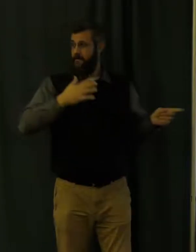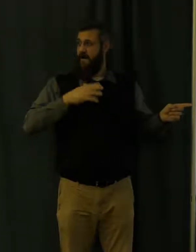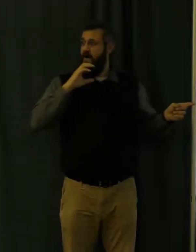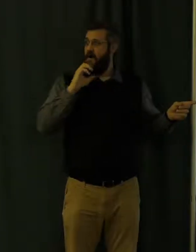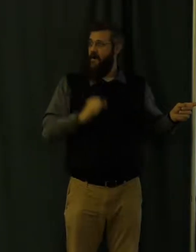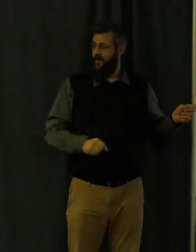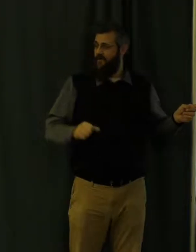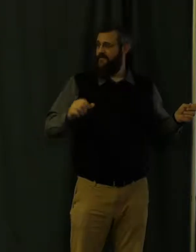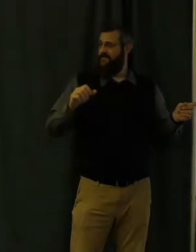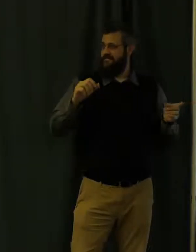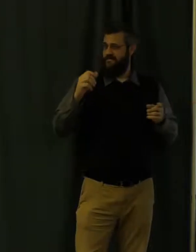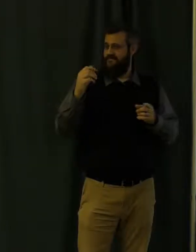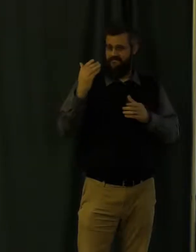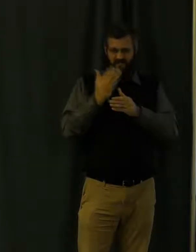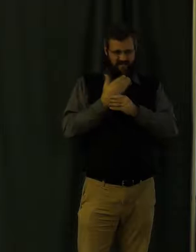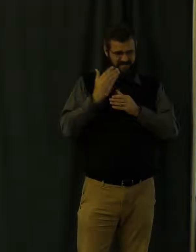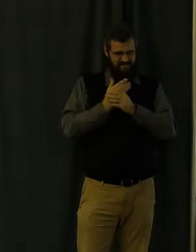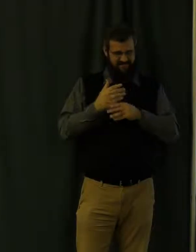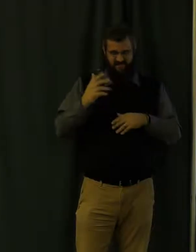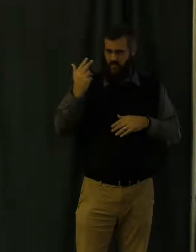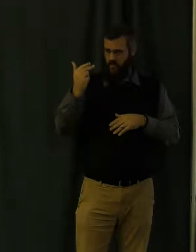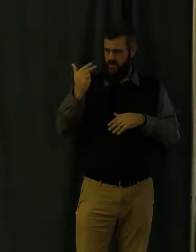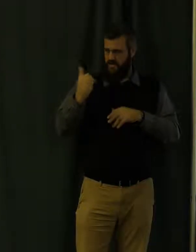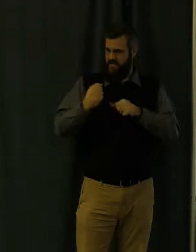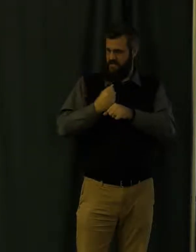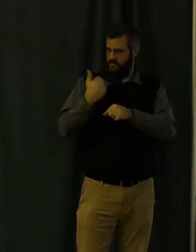which was approximately 13 years ago.